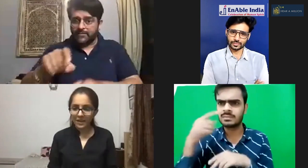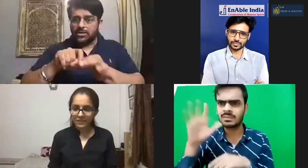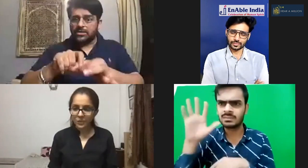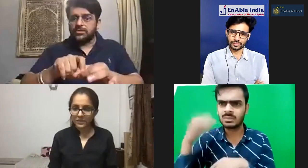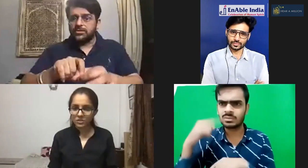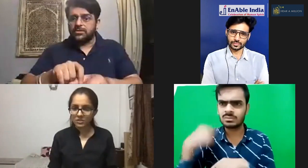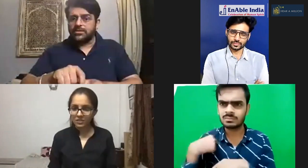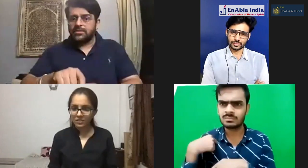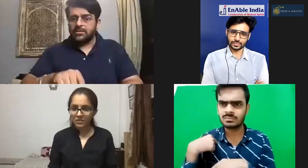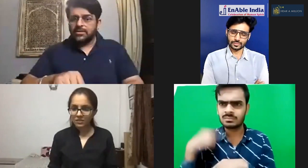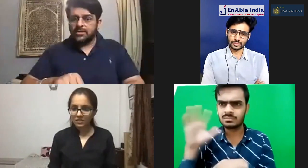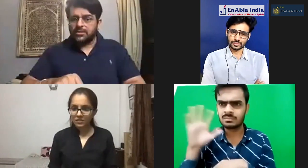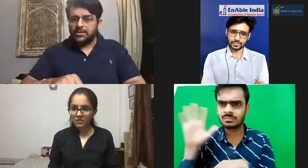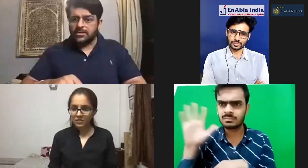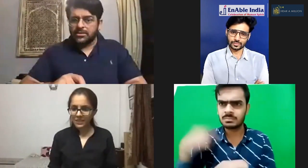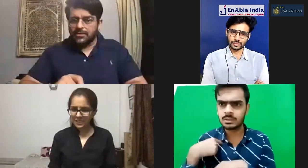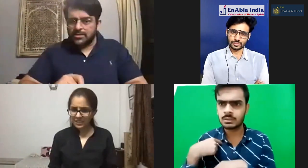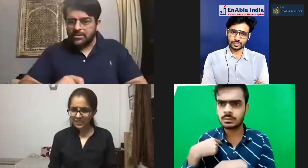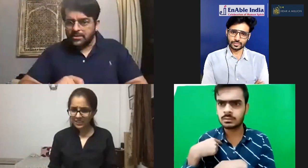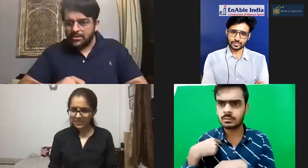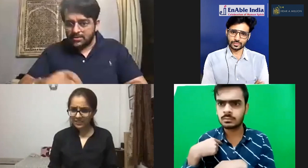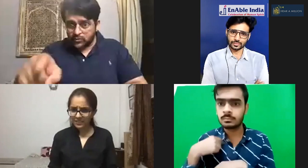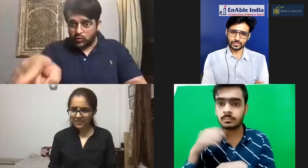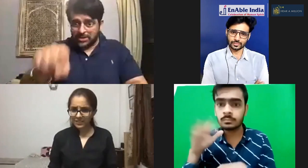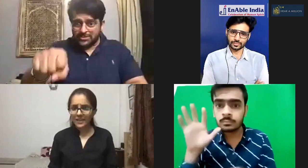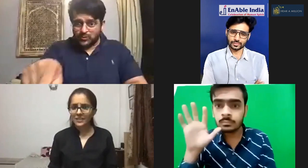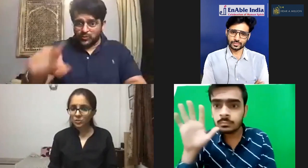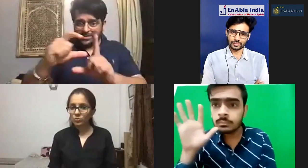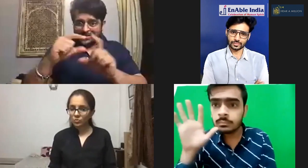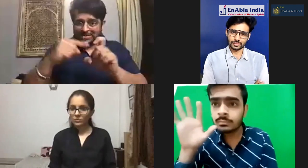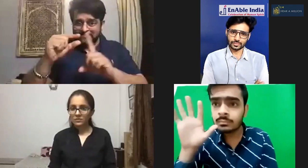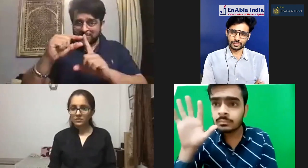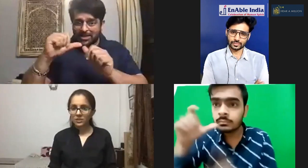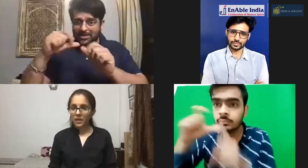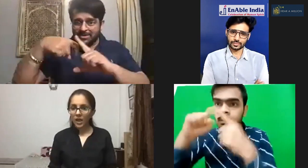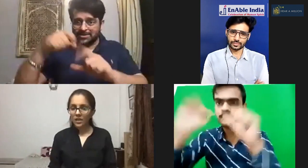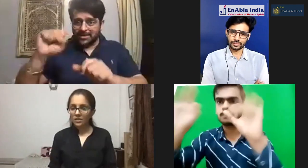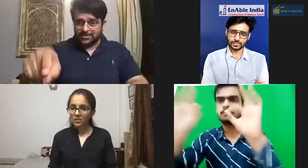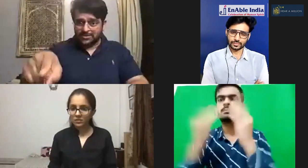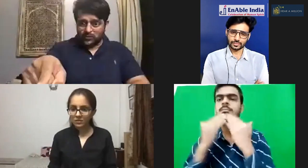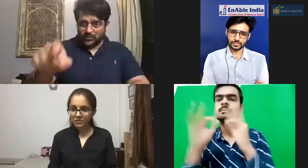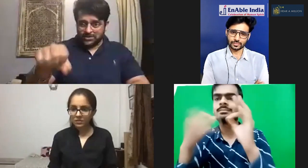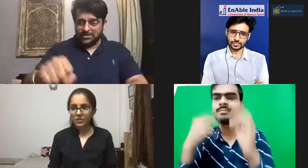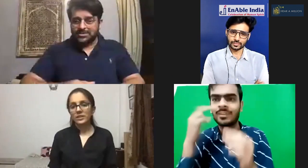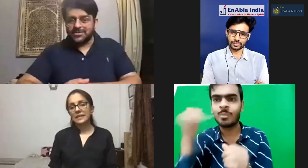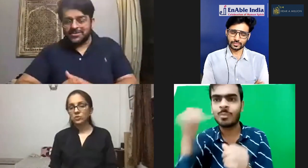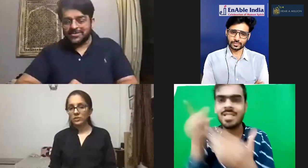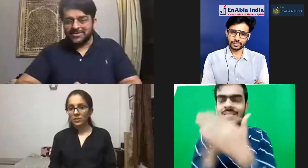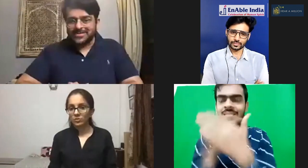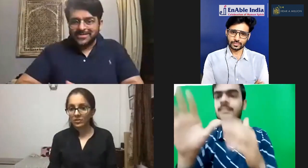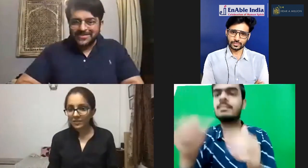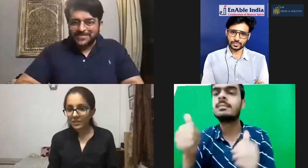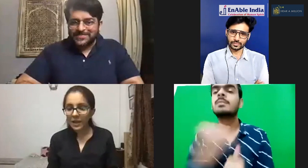You have any question? Me? Yes, you, Deepak. Okay, thank